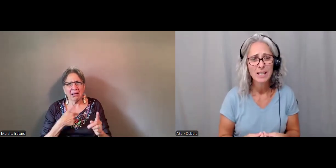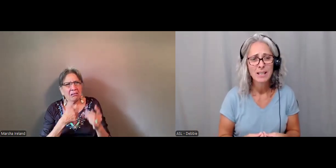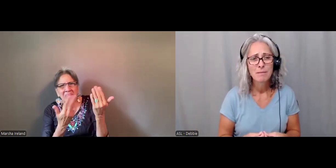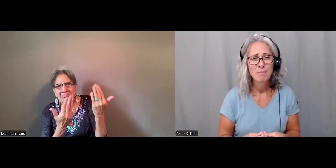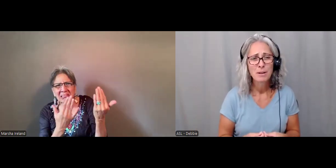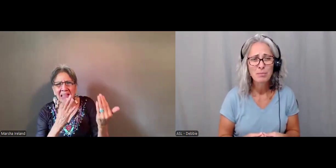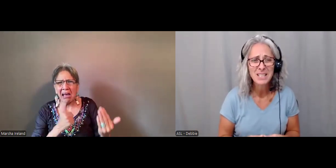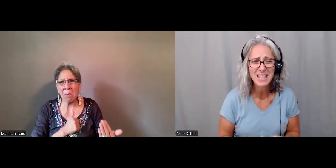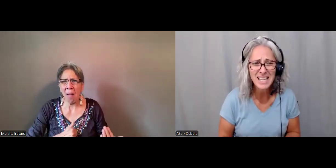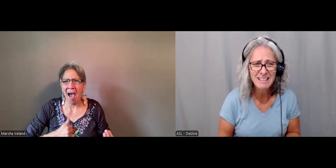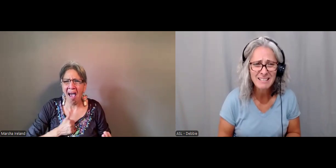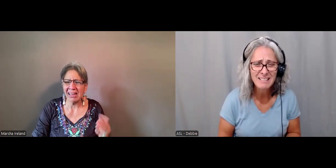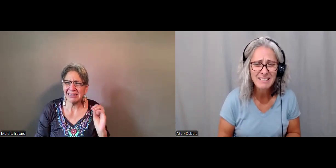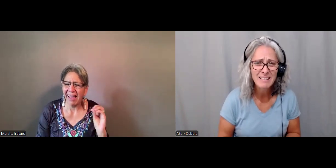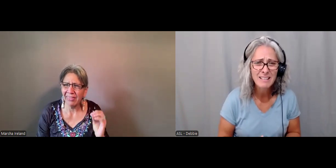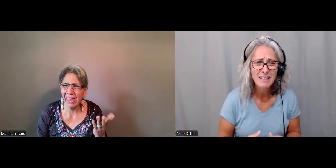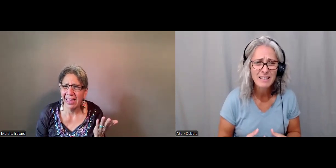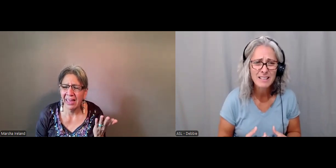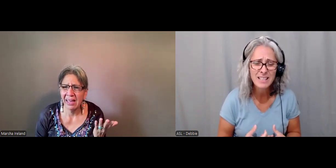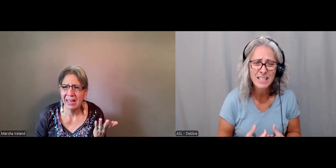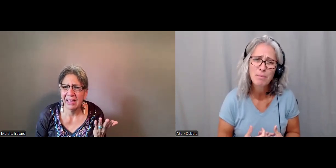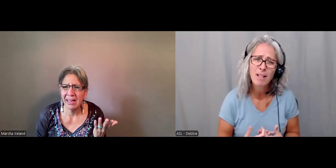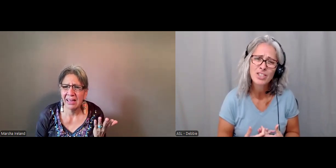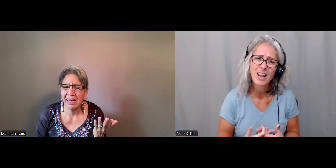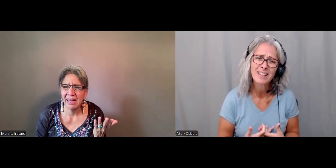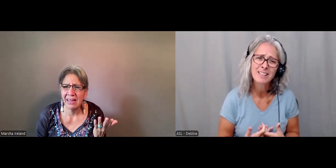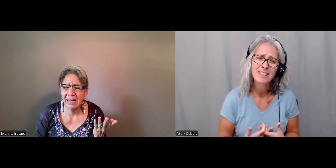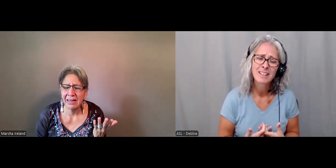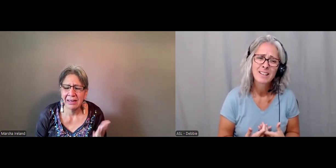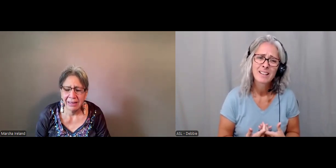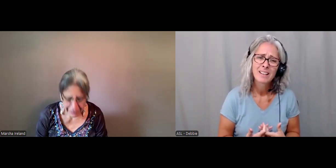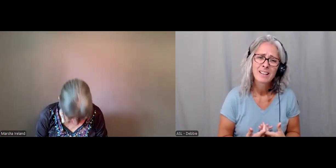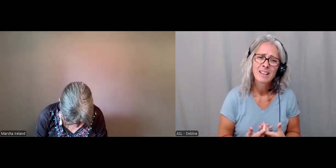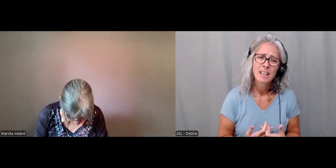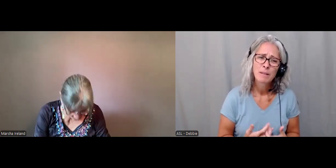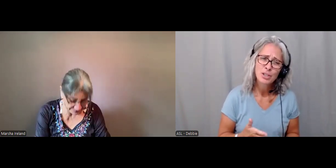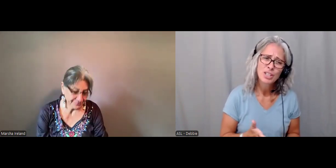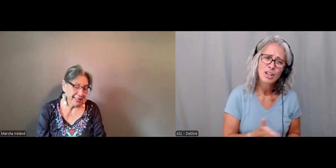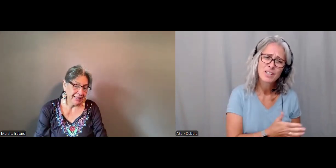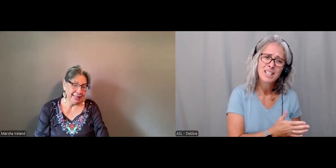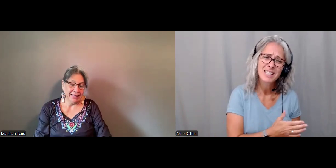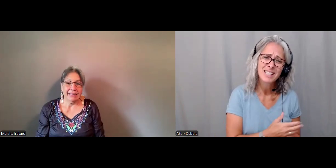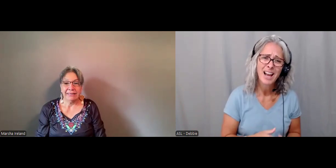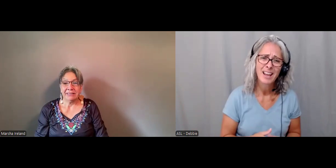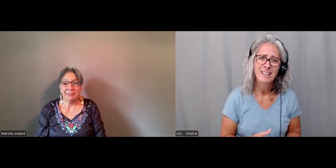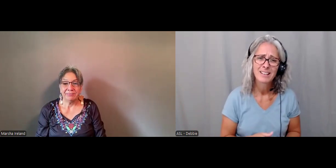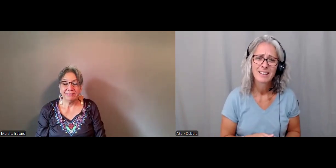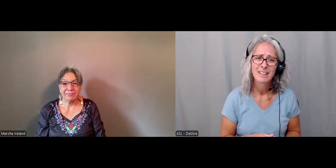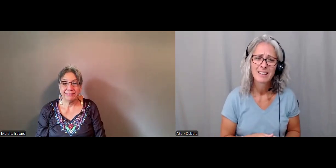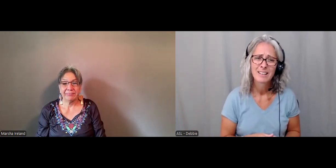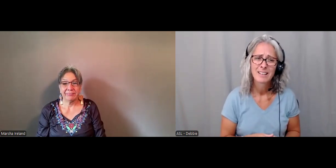apology. But did he? Did he apologize? He pushed us off to the